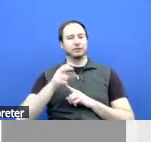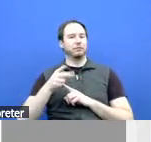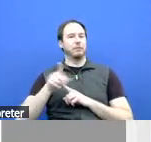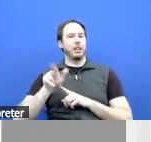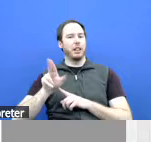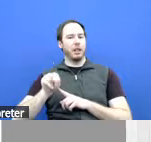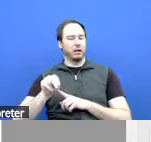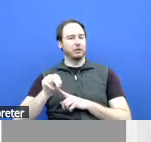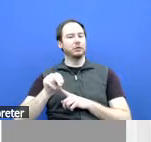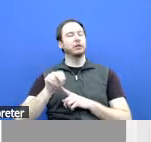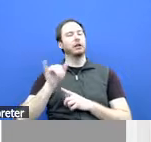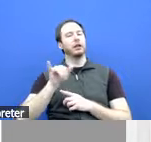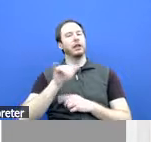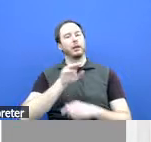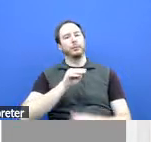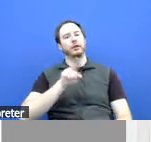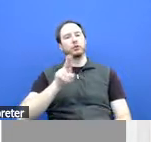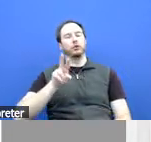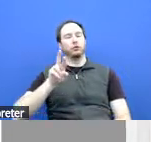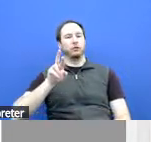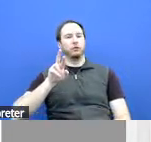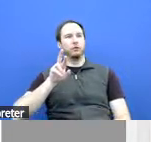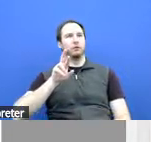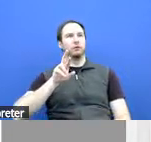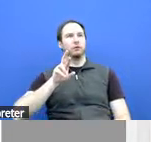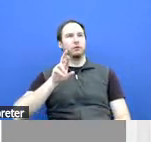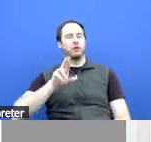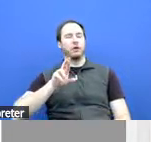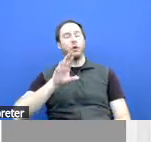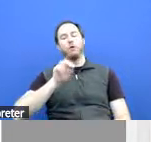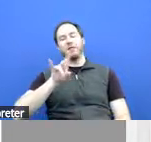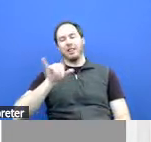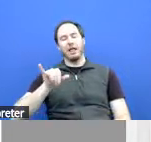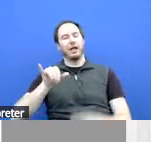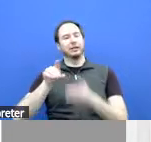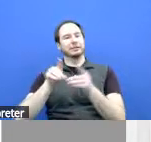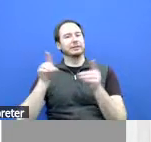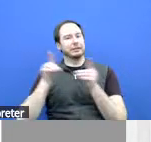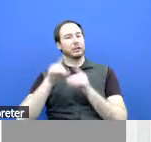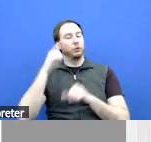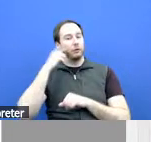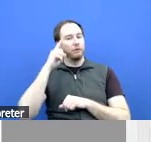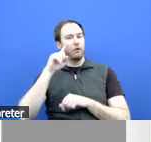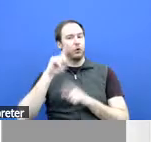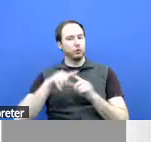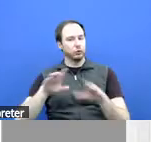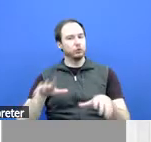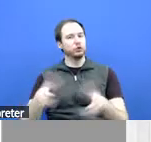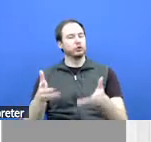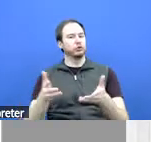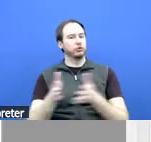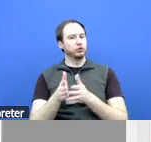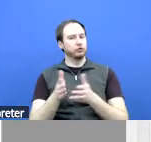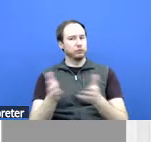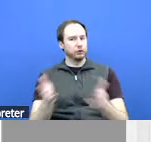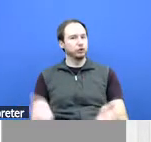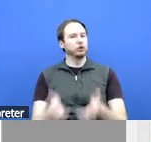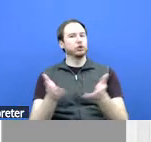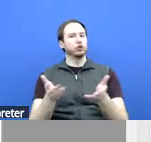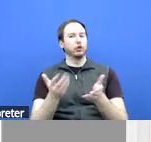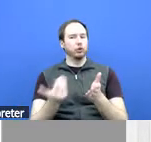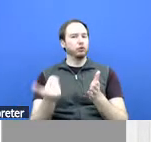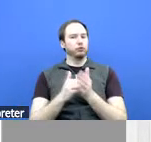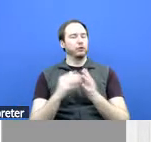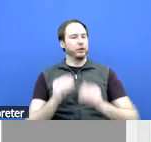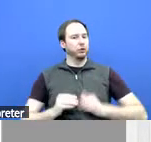mixed-use redevelopment overlay district was created to encourage reuse and expanded use